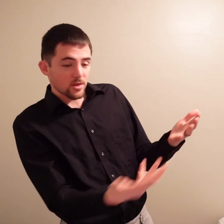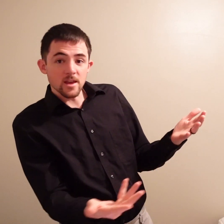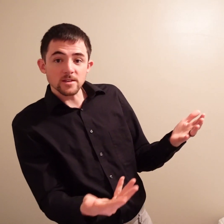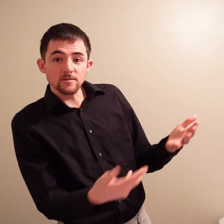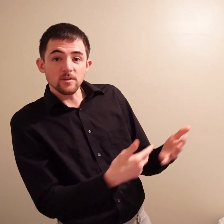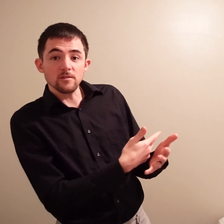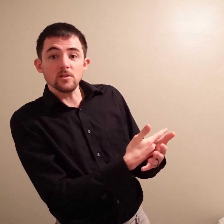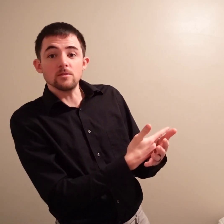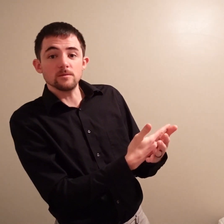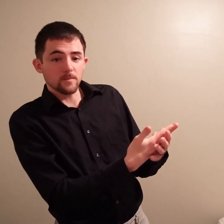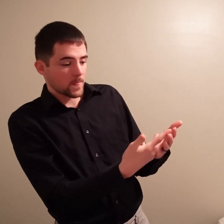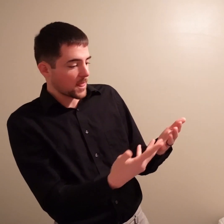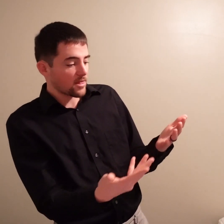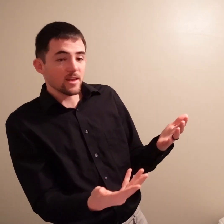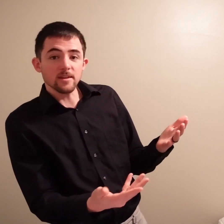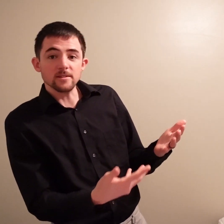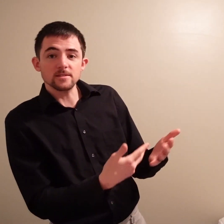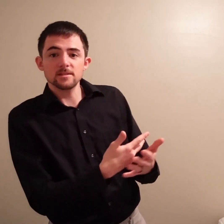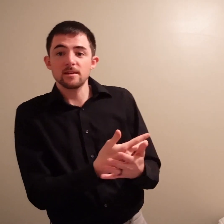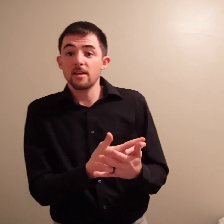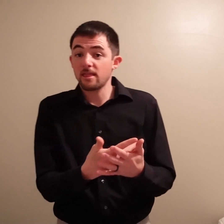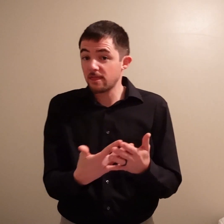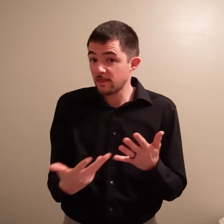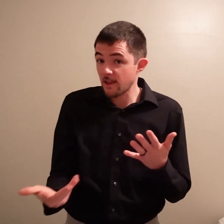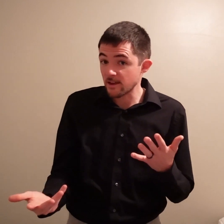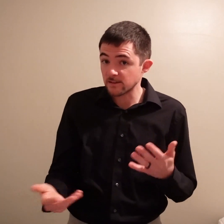things in front of you. Things.